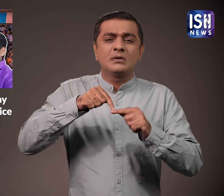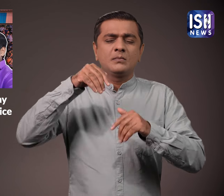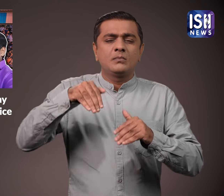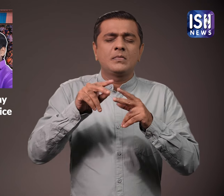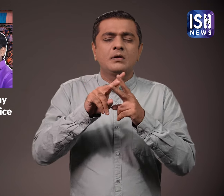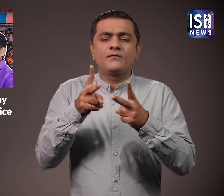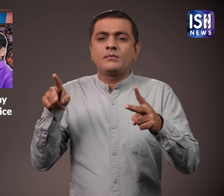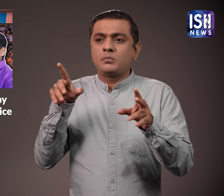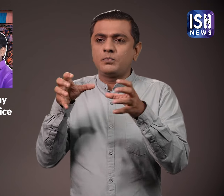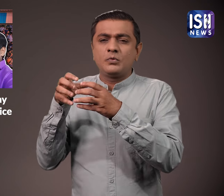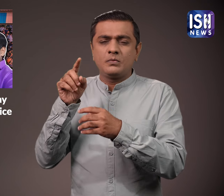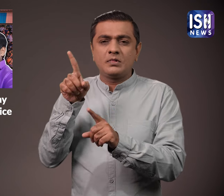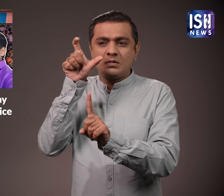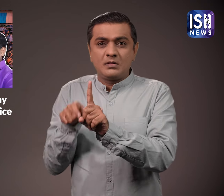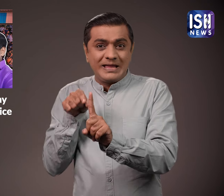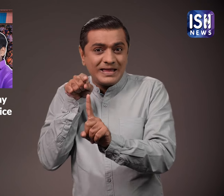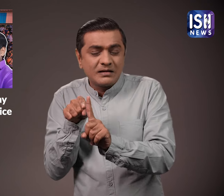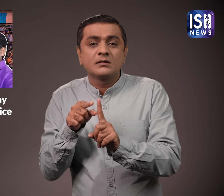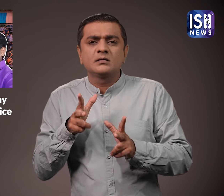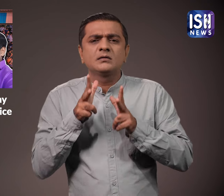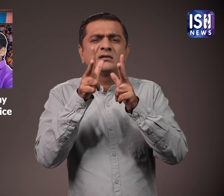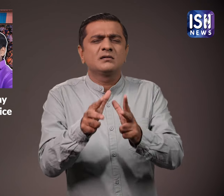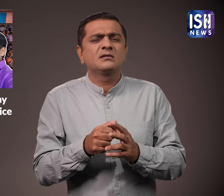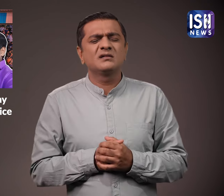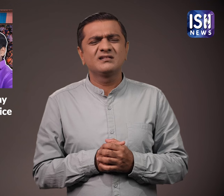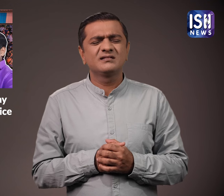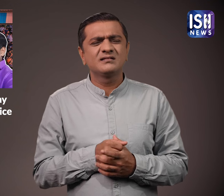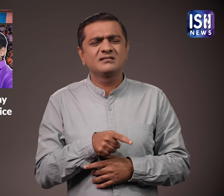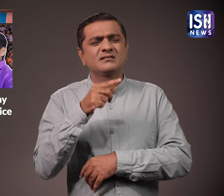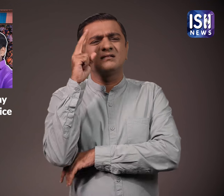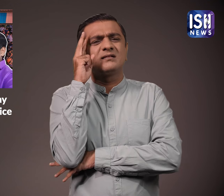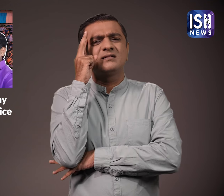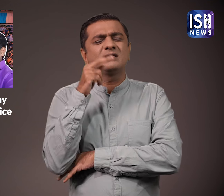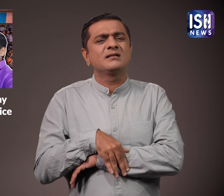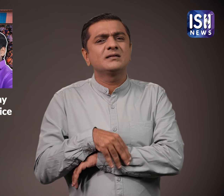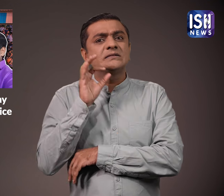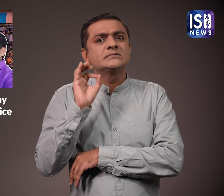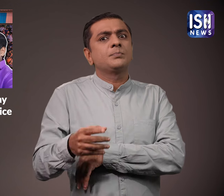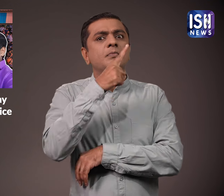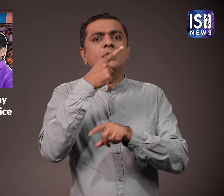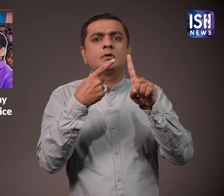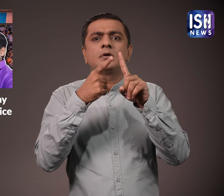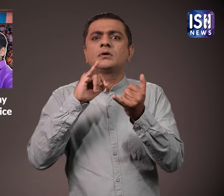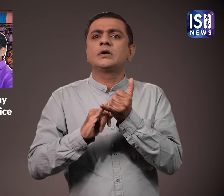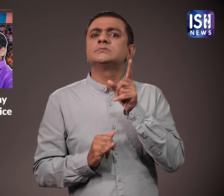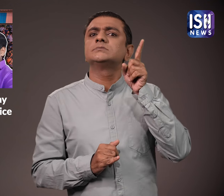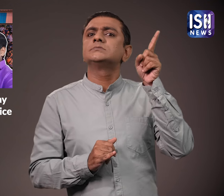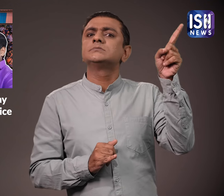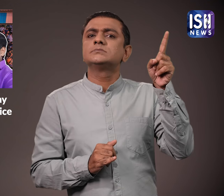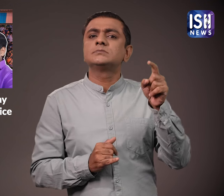One of the political parties said that a similar incident happened in Telangana where 4